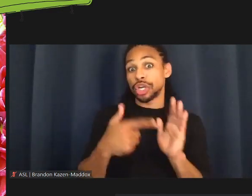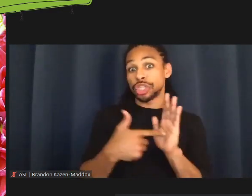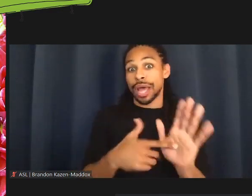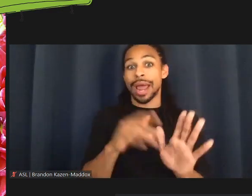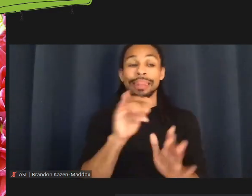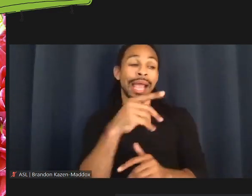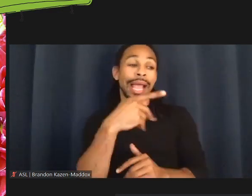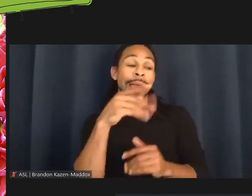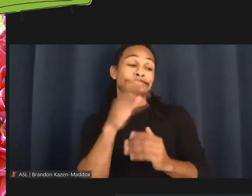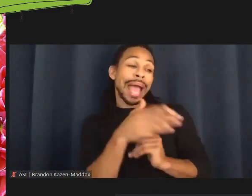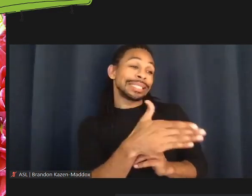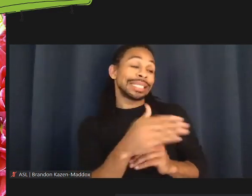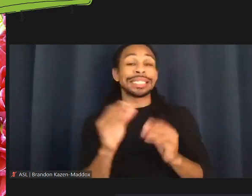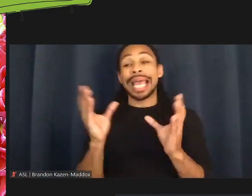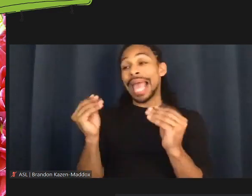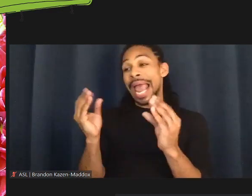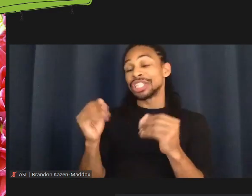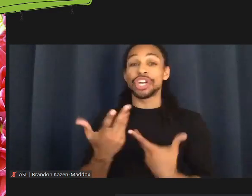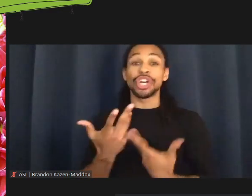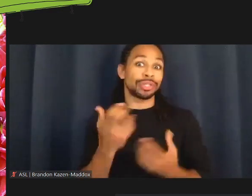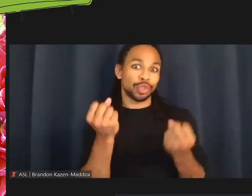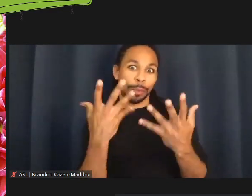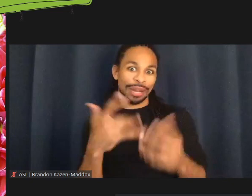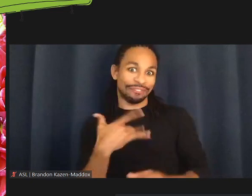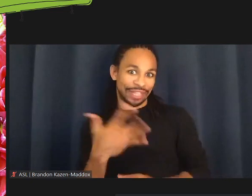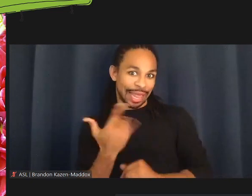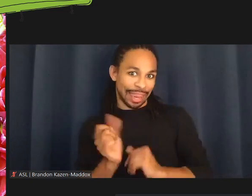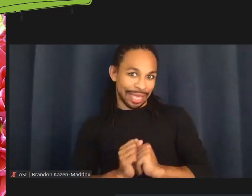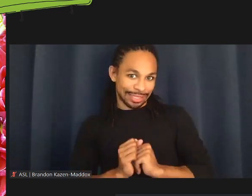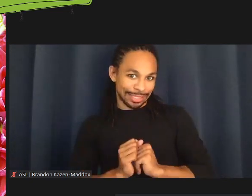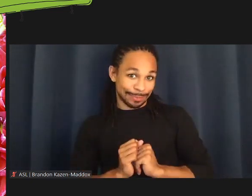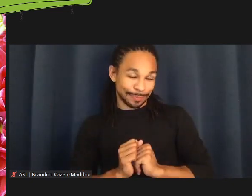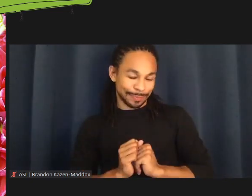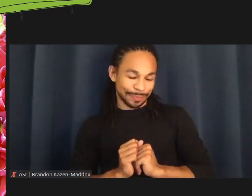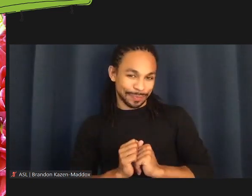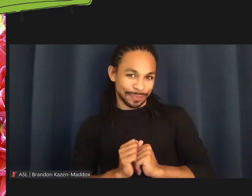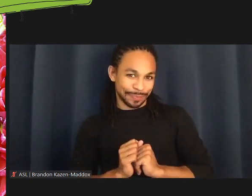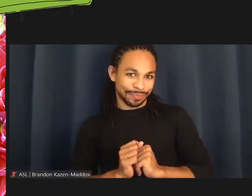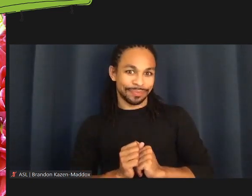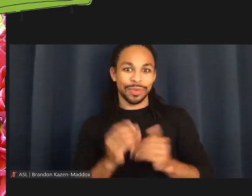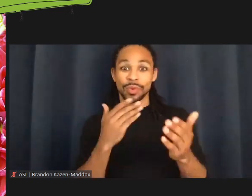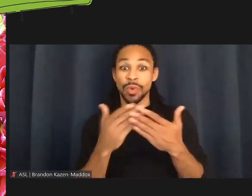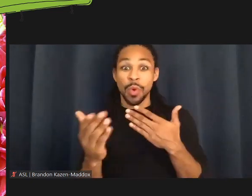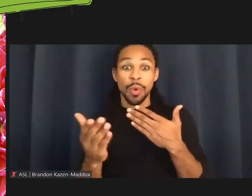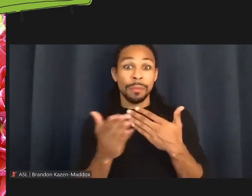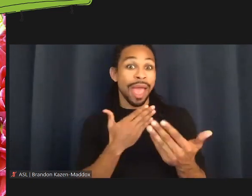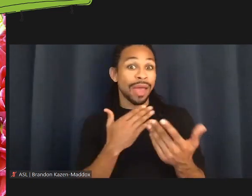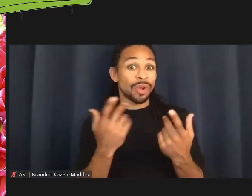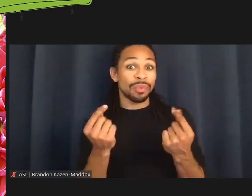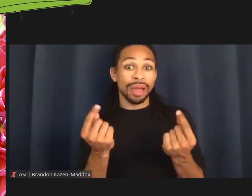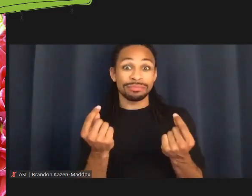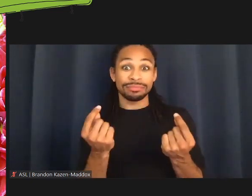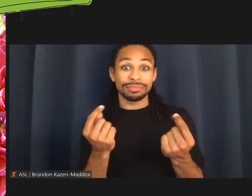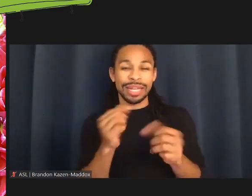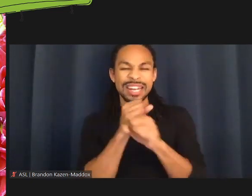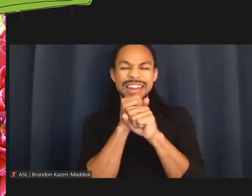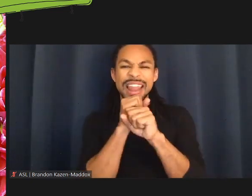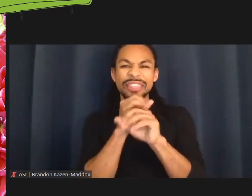Cancer? So many feelings. No matter what, nothing